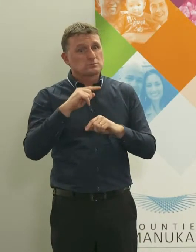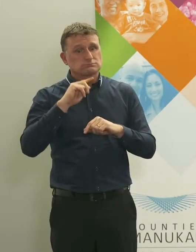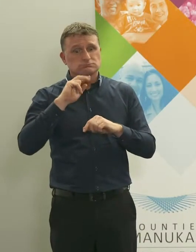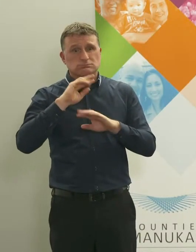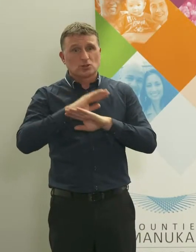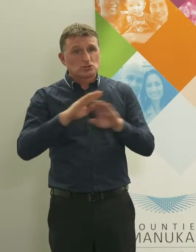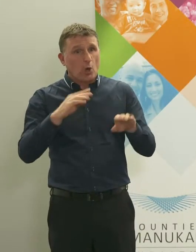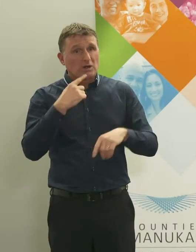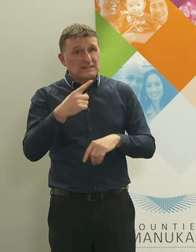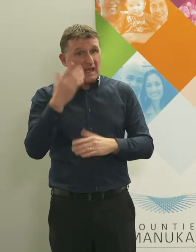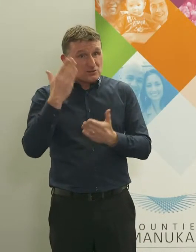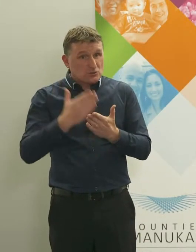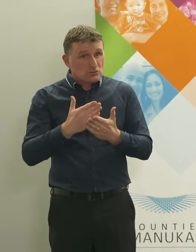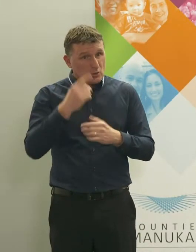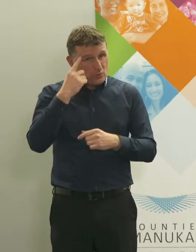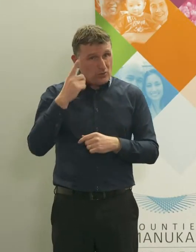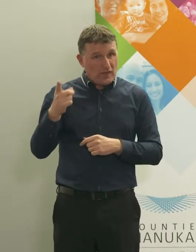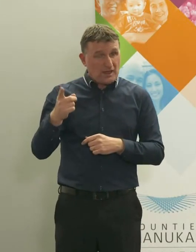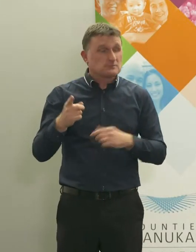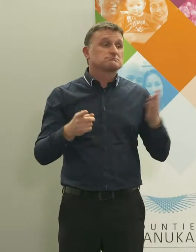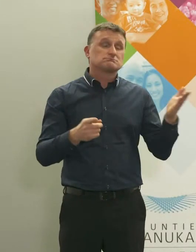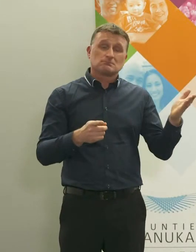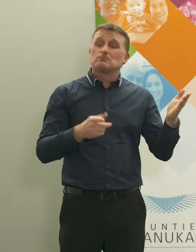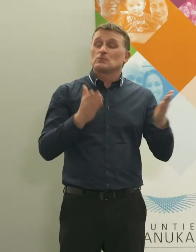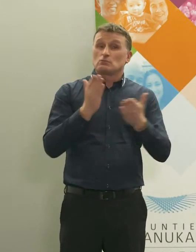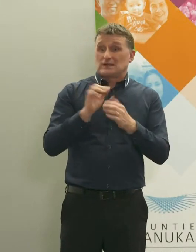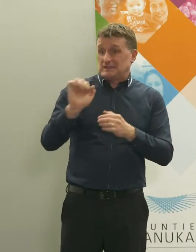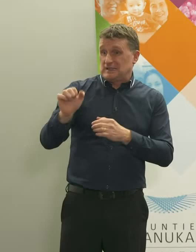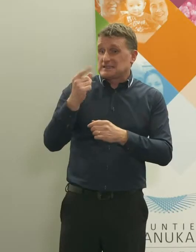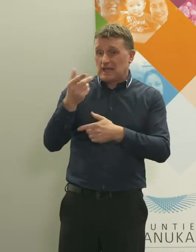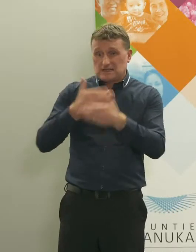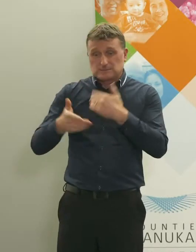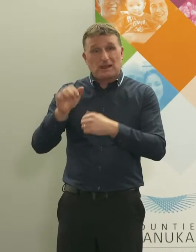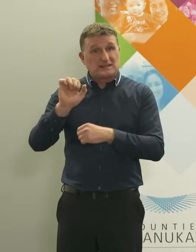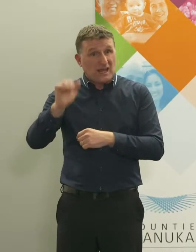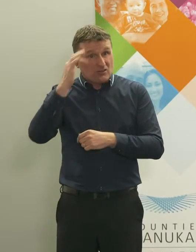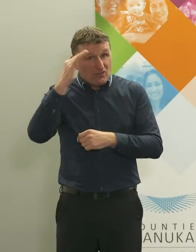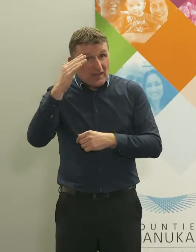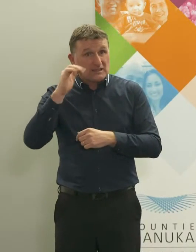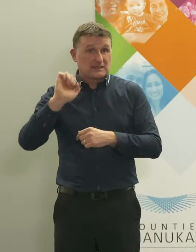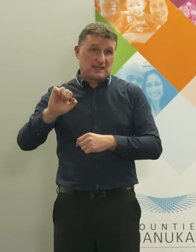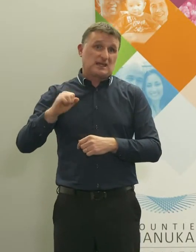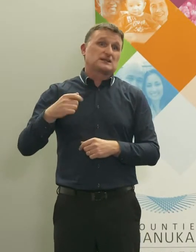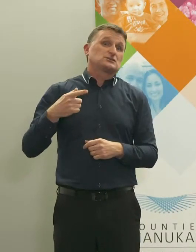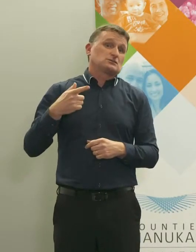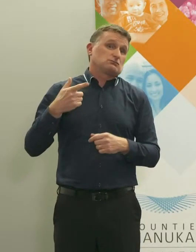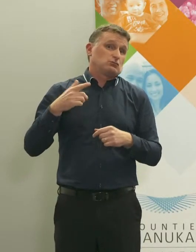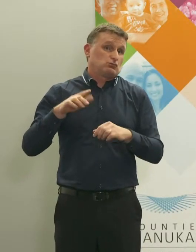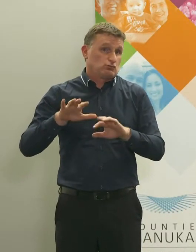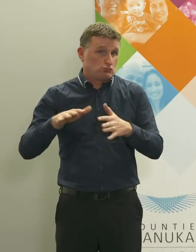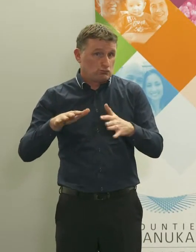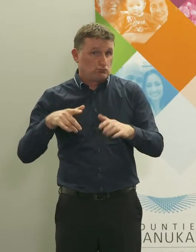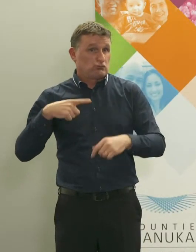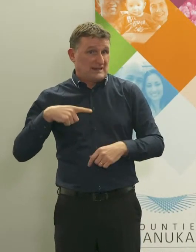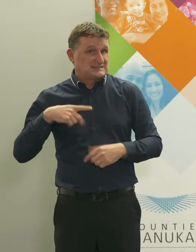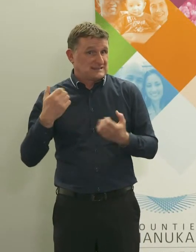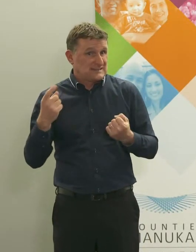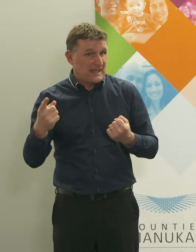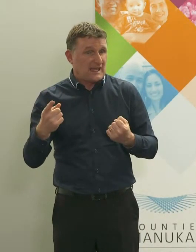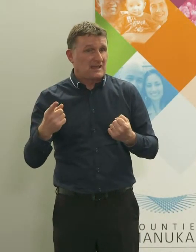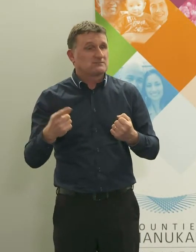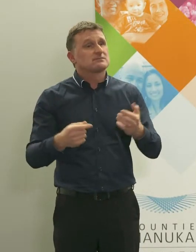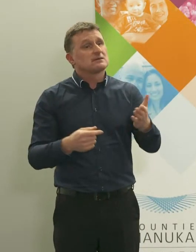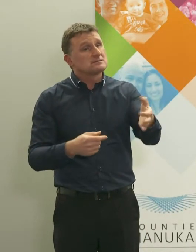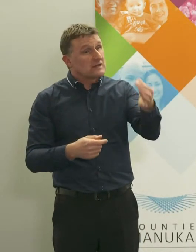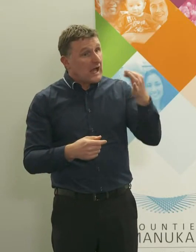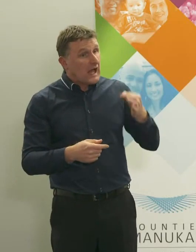ultimately explain his thinking and his reasoning, but I was certainly very clear on the feedback that I gave him. Can you just tell us exactly what was